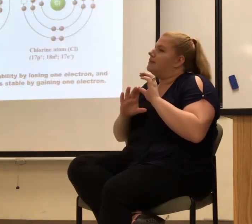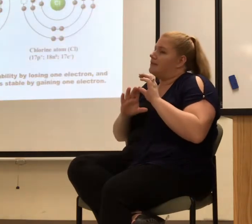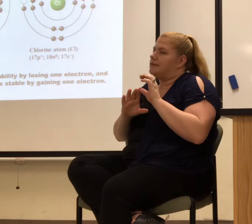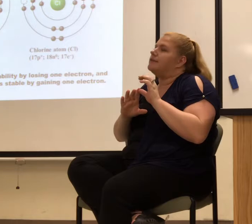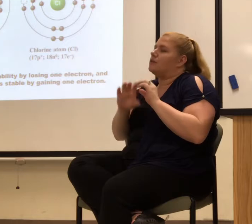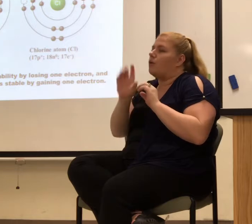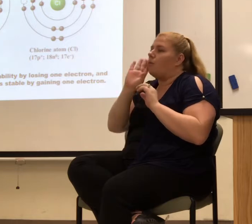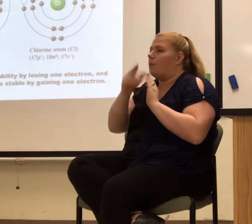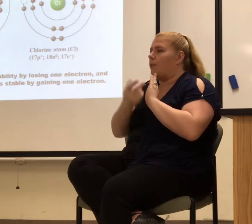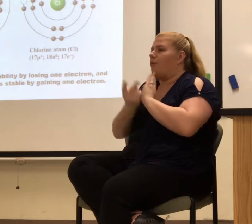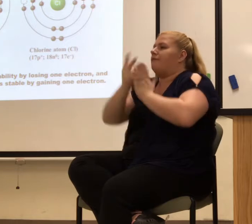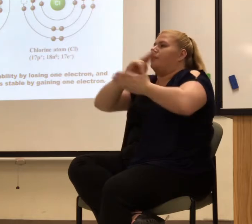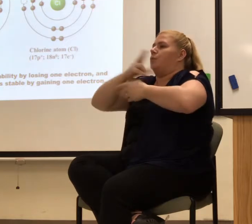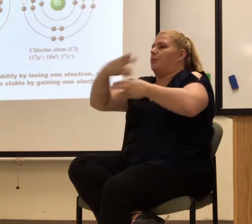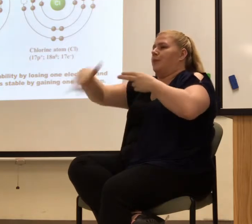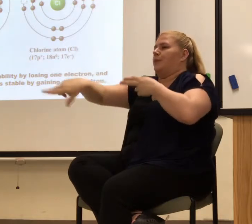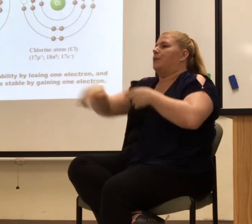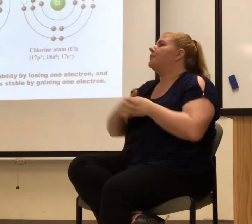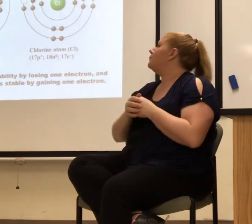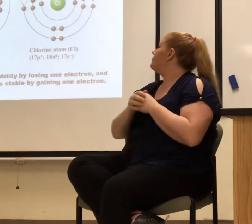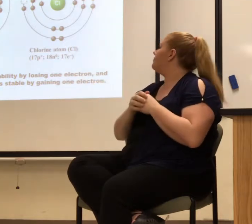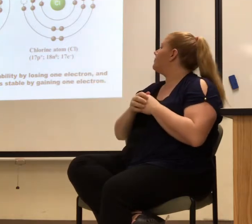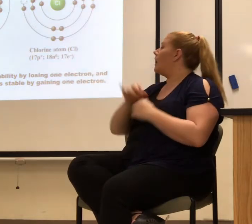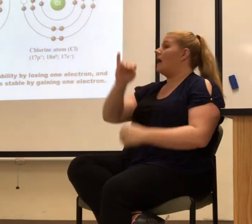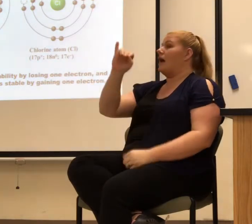All right, an ionic bond